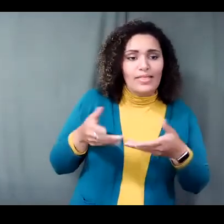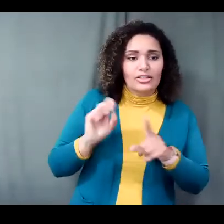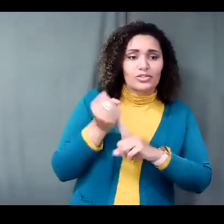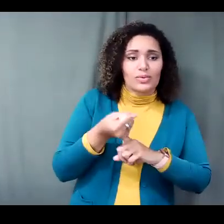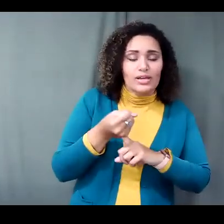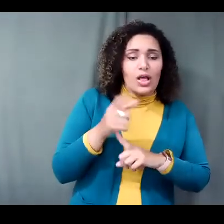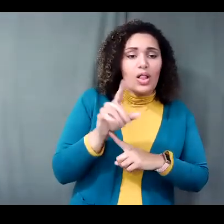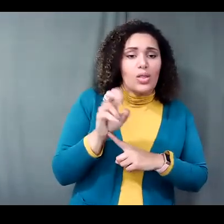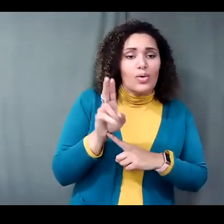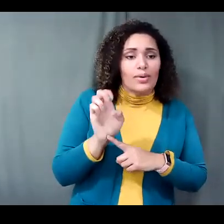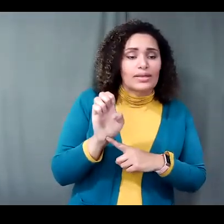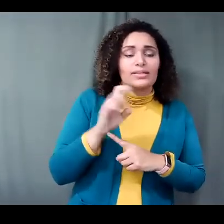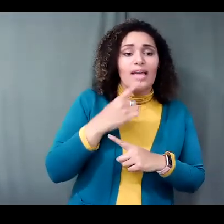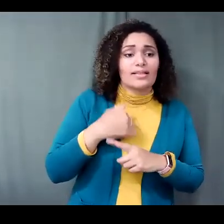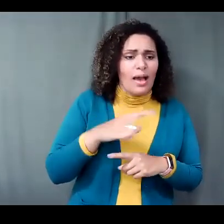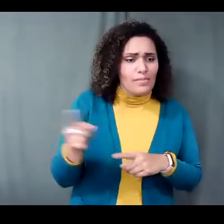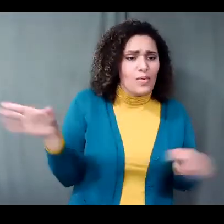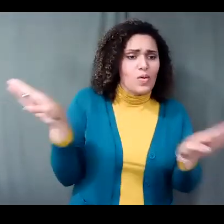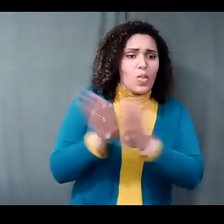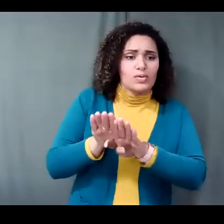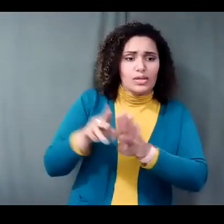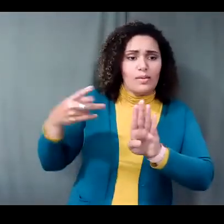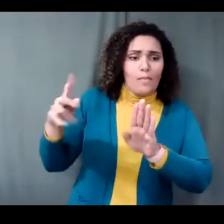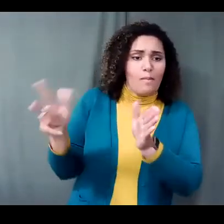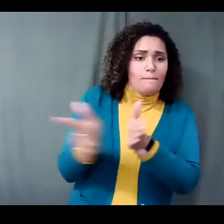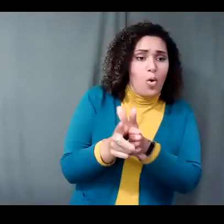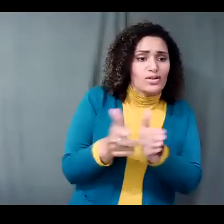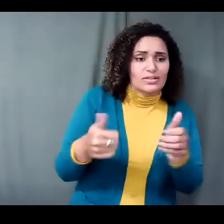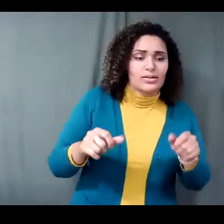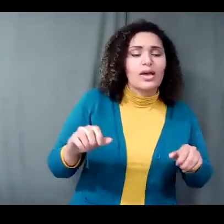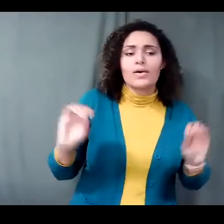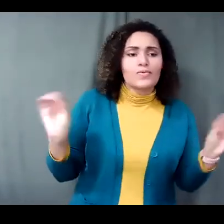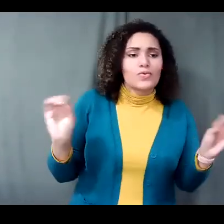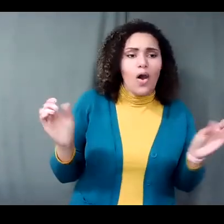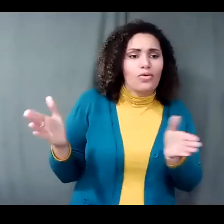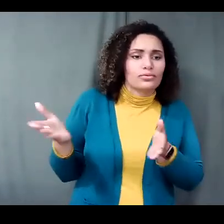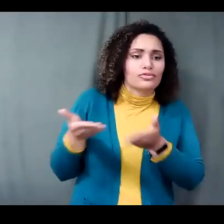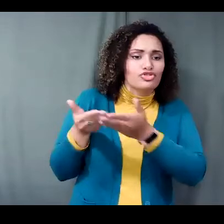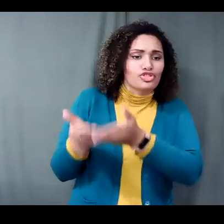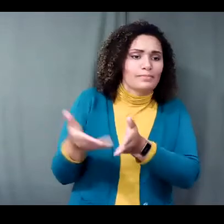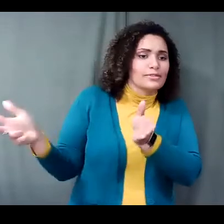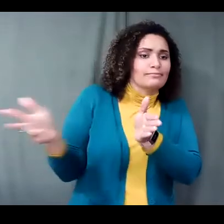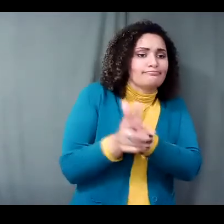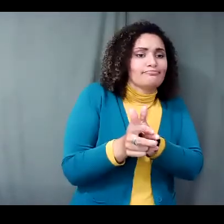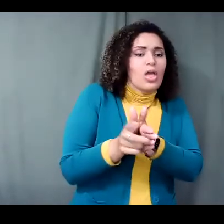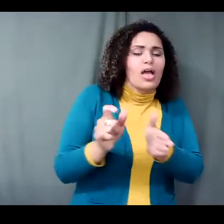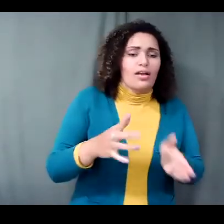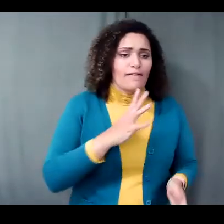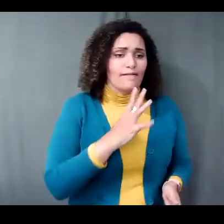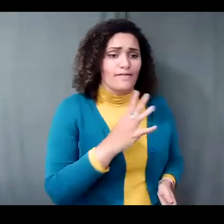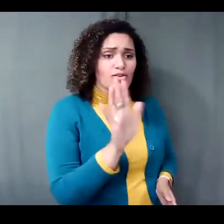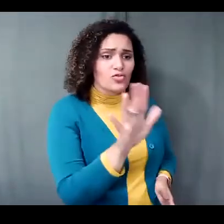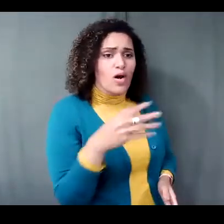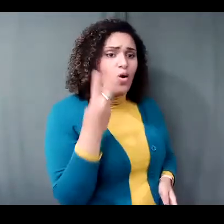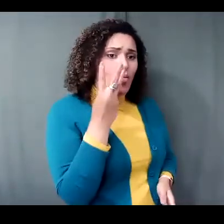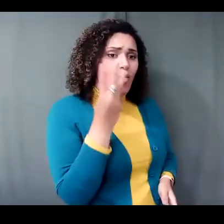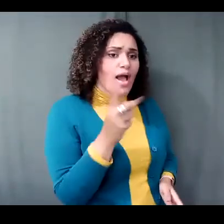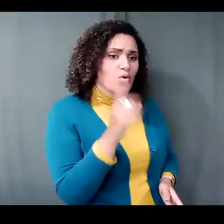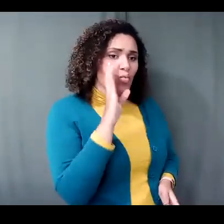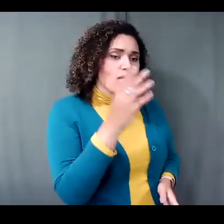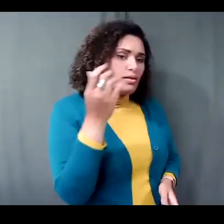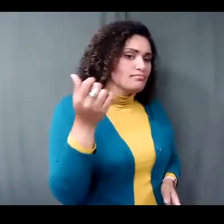I'm closing the French ports to any British ships. And the British said, fine, we're going to boycott your wine business. And life went on. So then